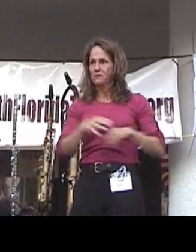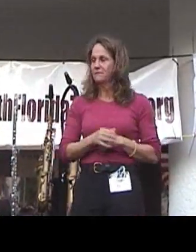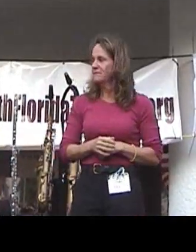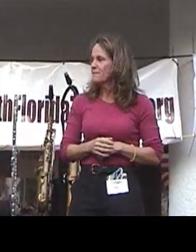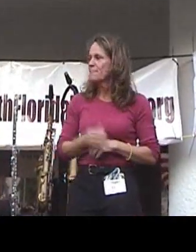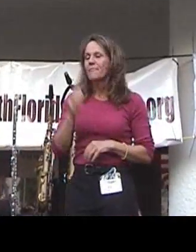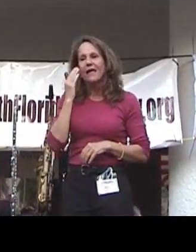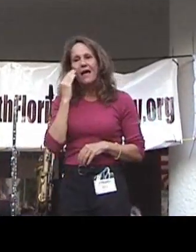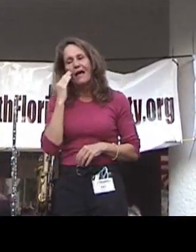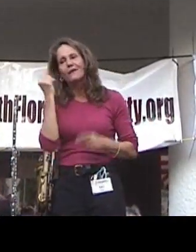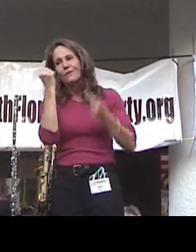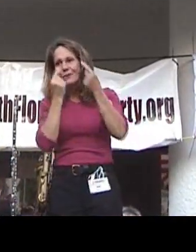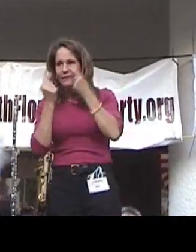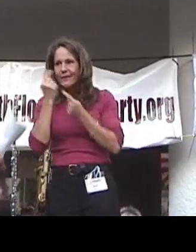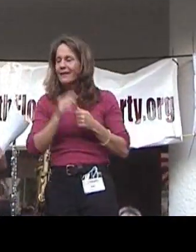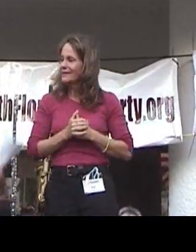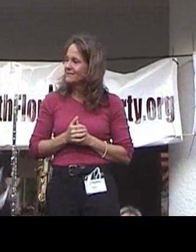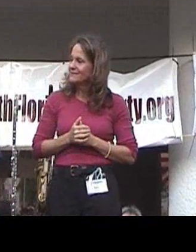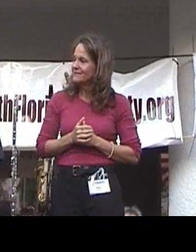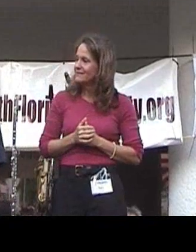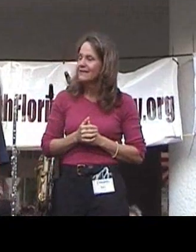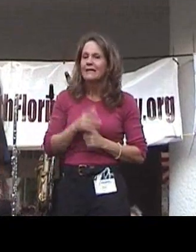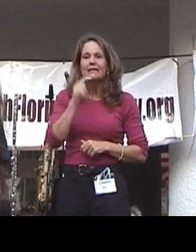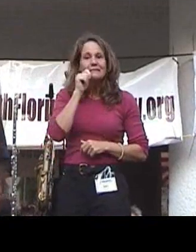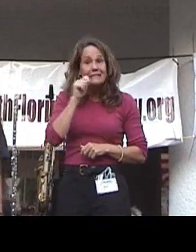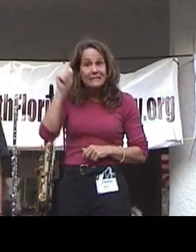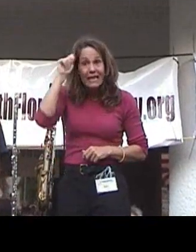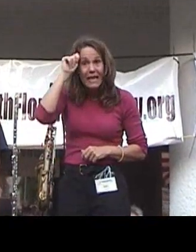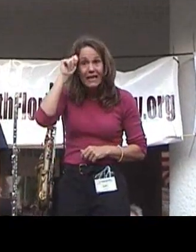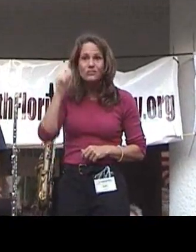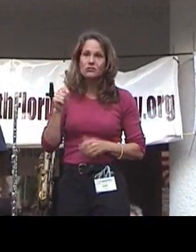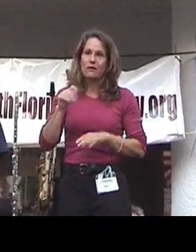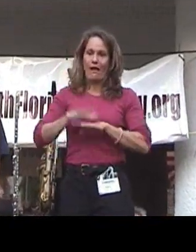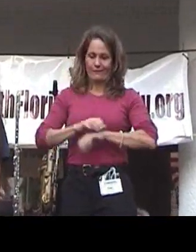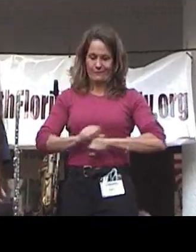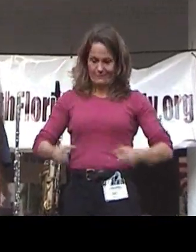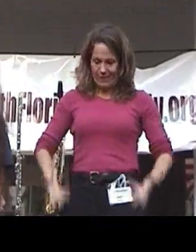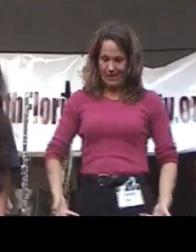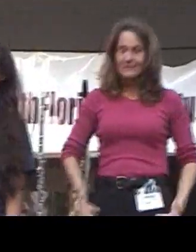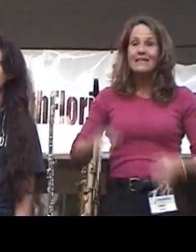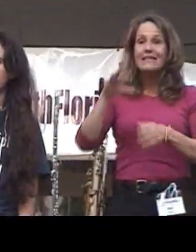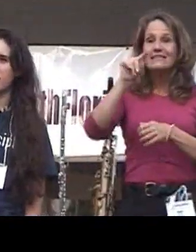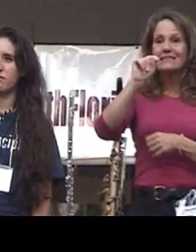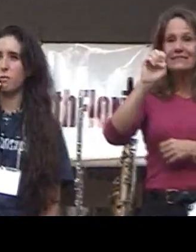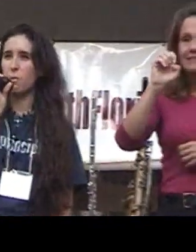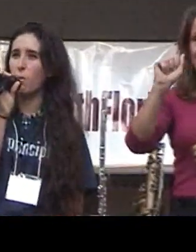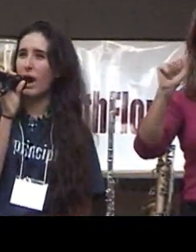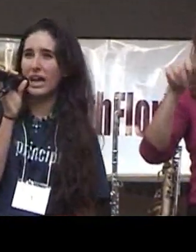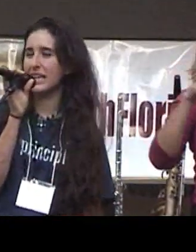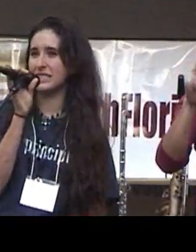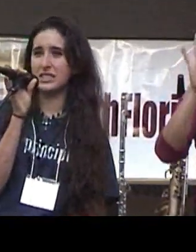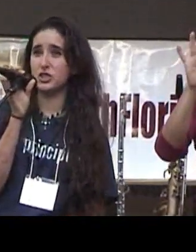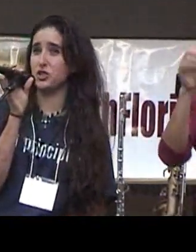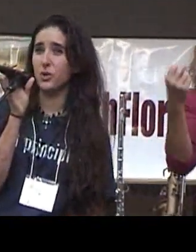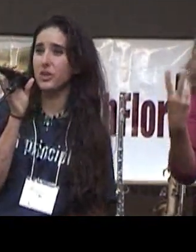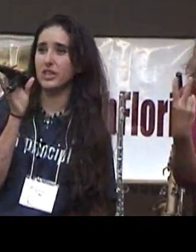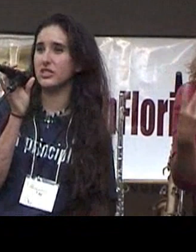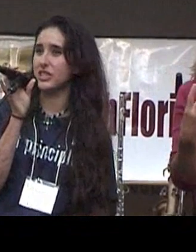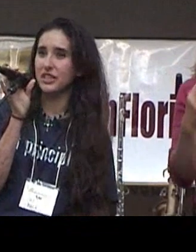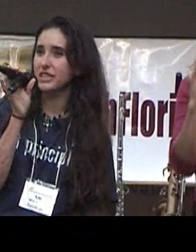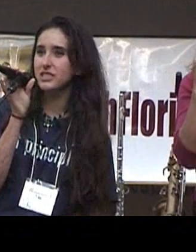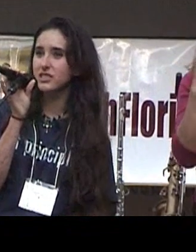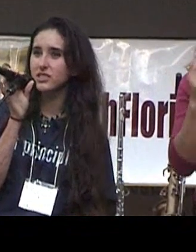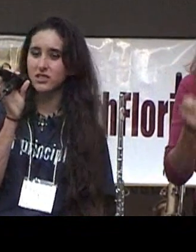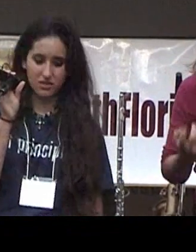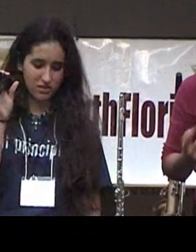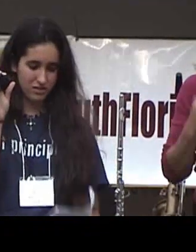know what you're probably thinking, teenager on the stage, Tea Party 912, why? Is this a joke? Are you